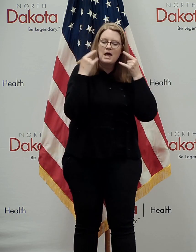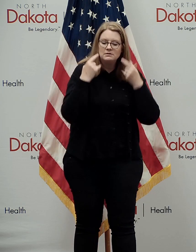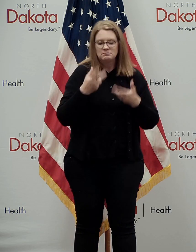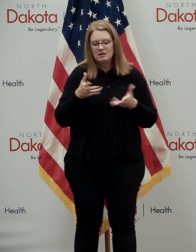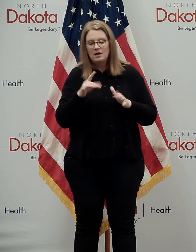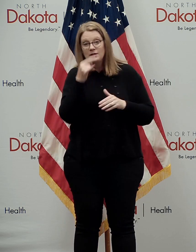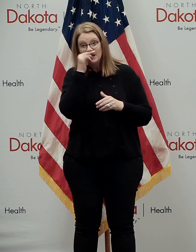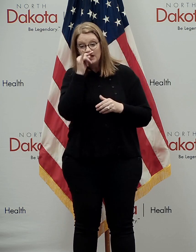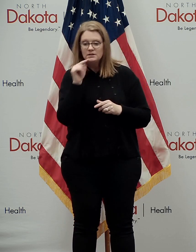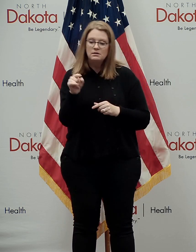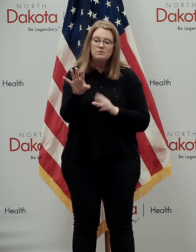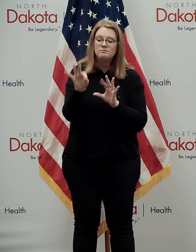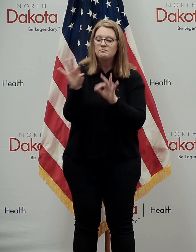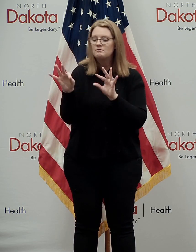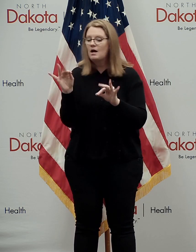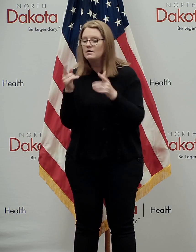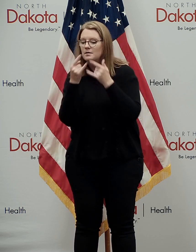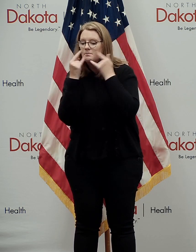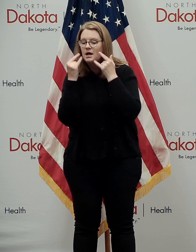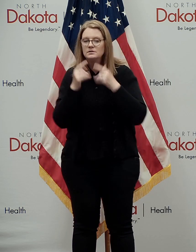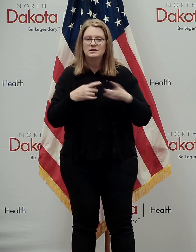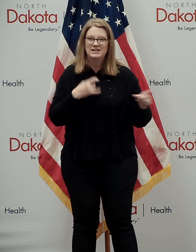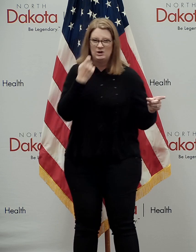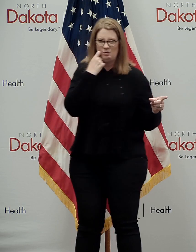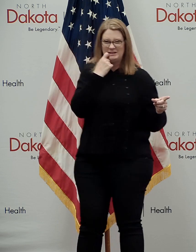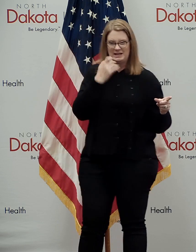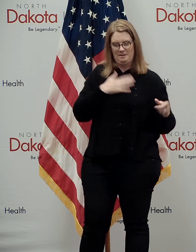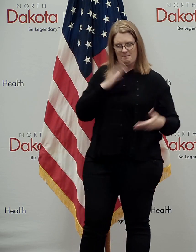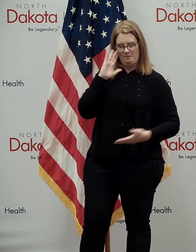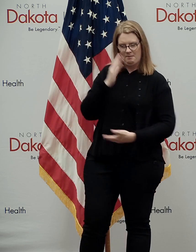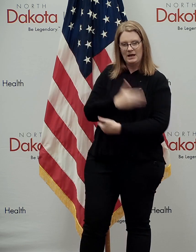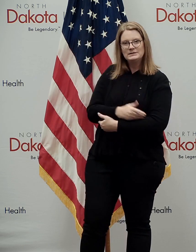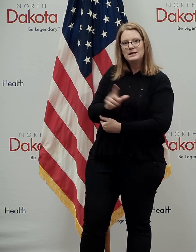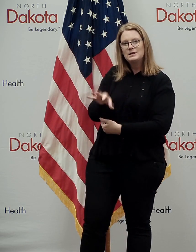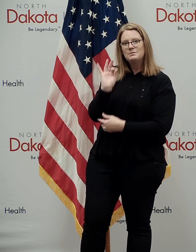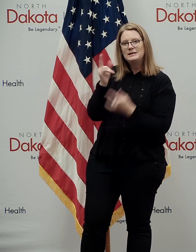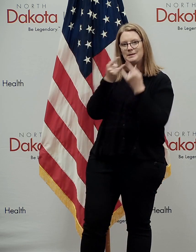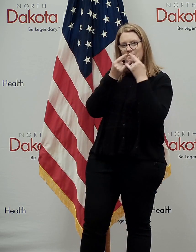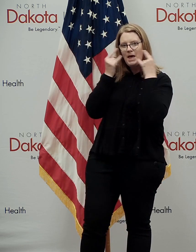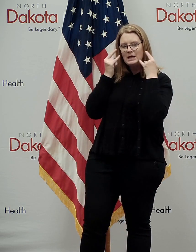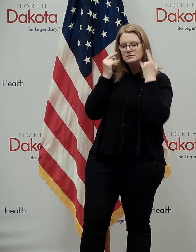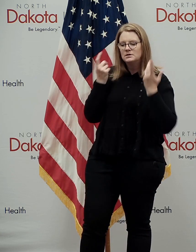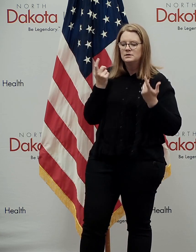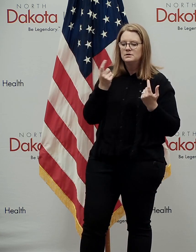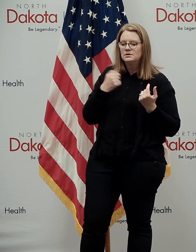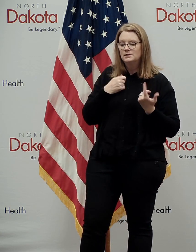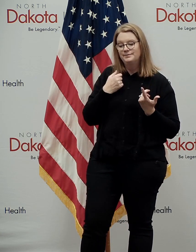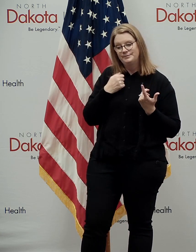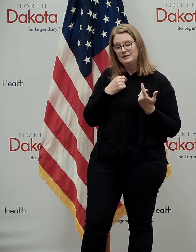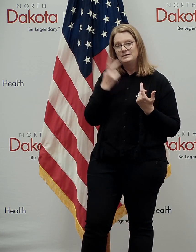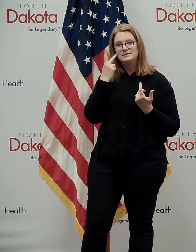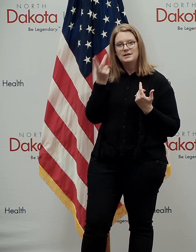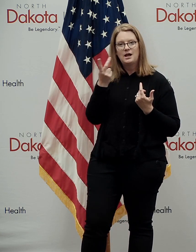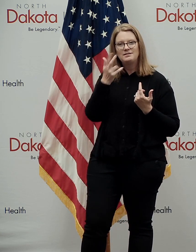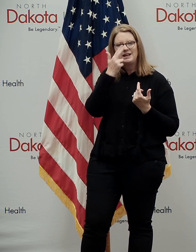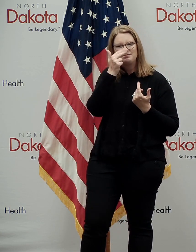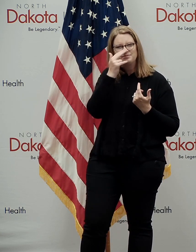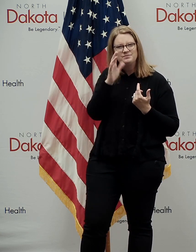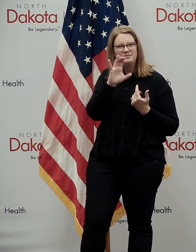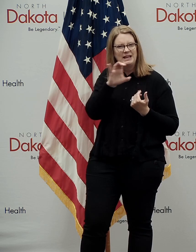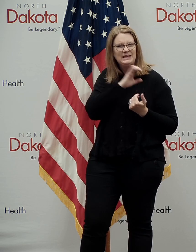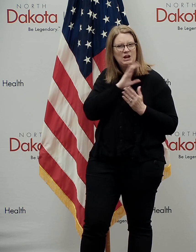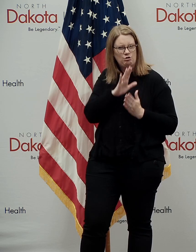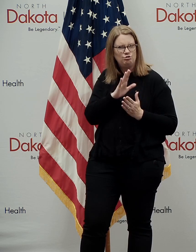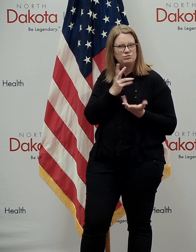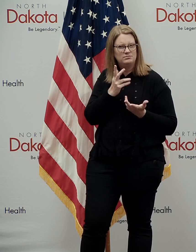out. Recently, I let my son pick out his mask by allowing him to look at various cartoon characters. He chose